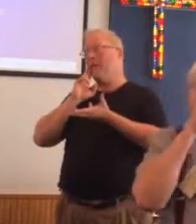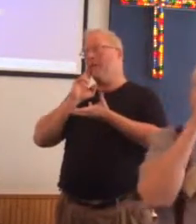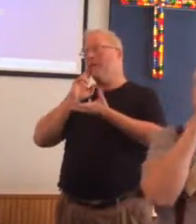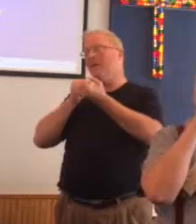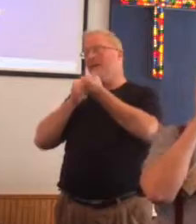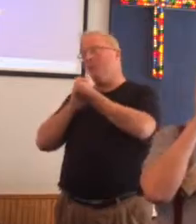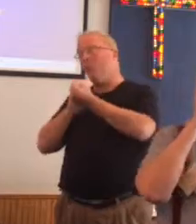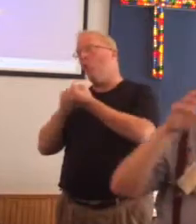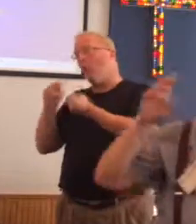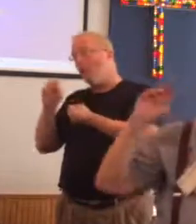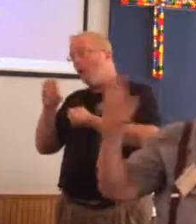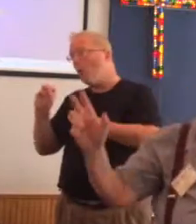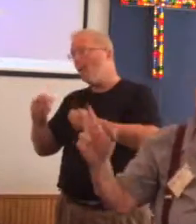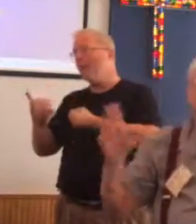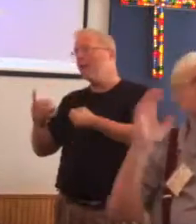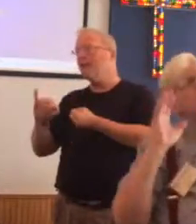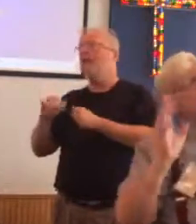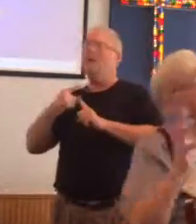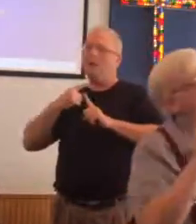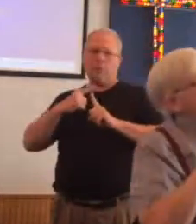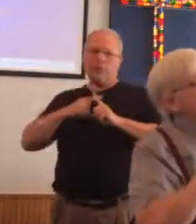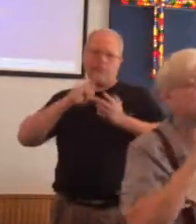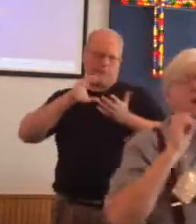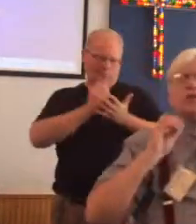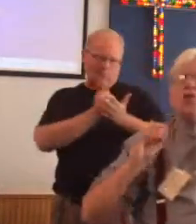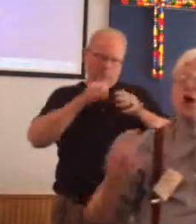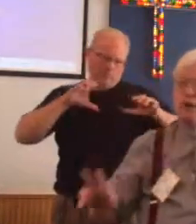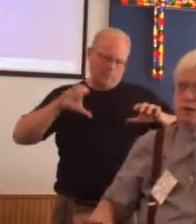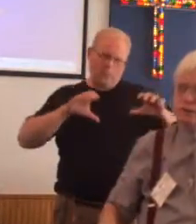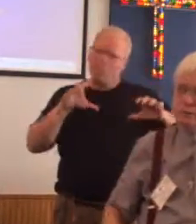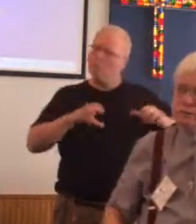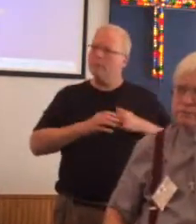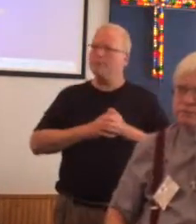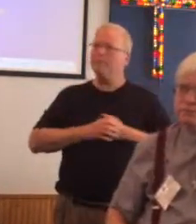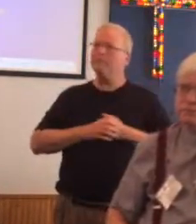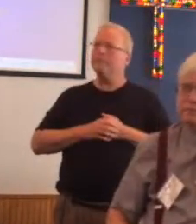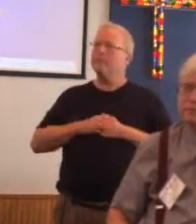And for Boaz, it may just be about honor.